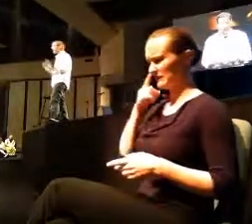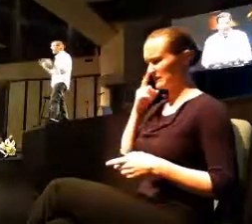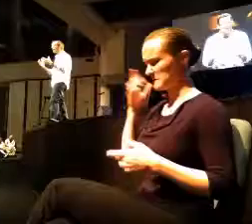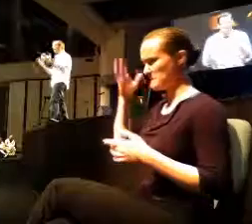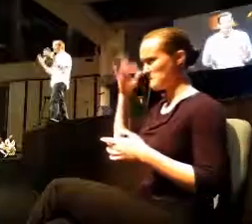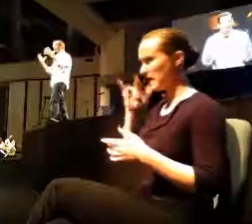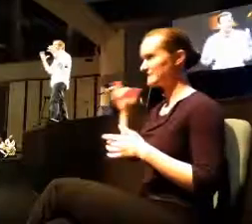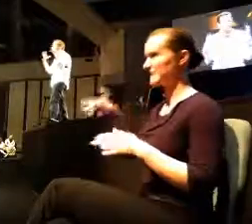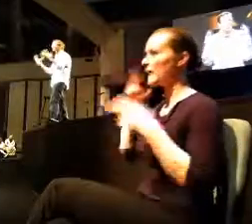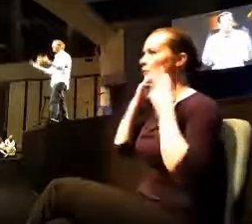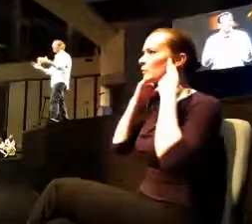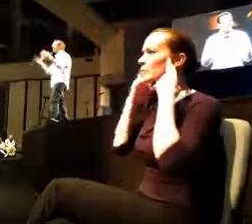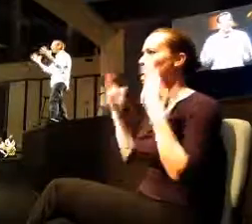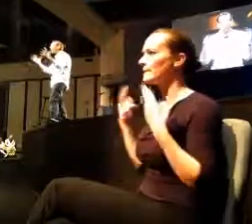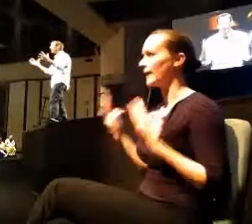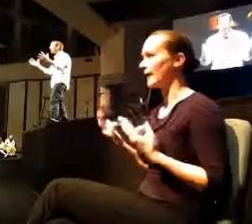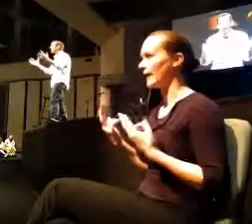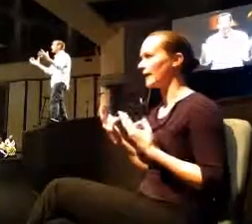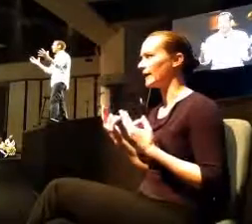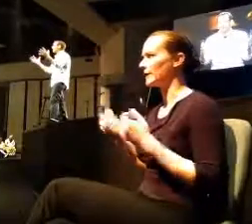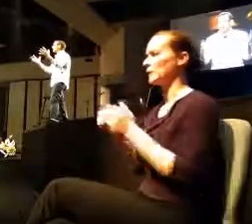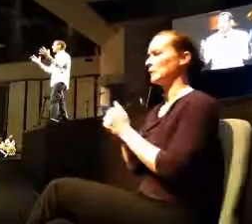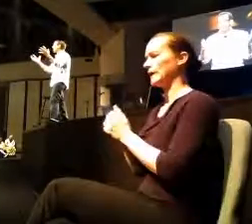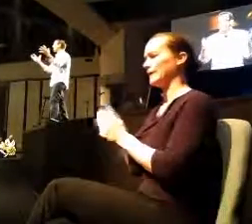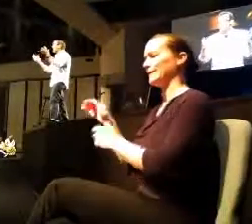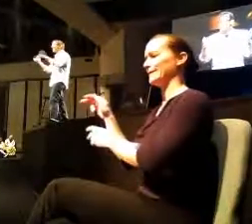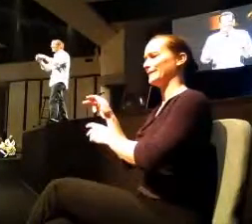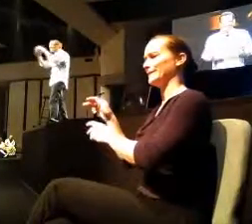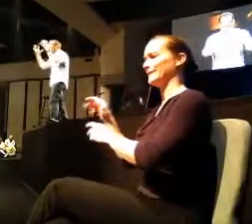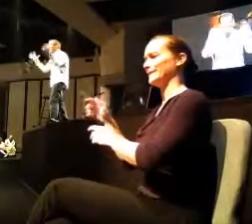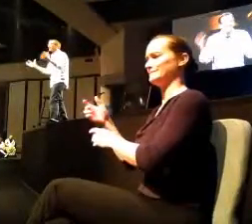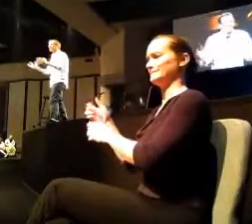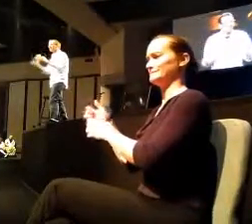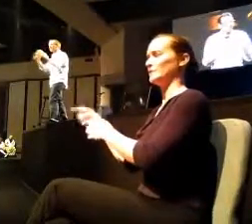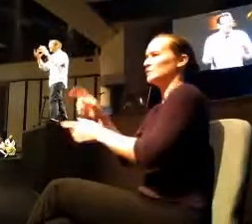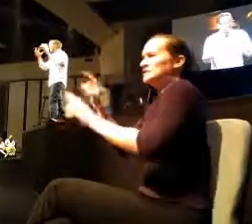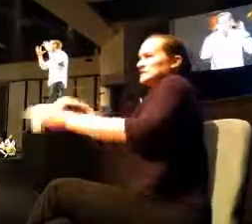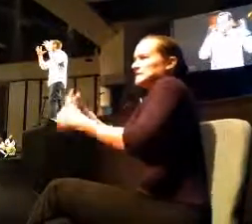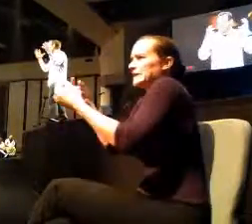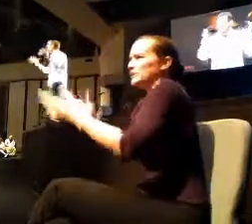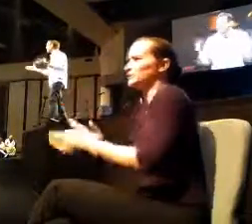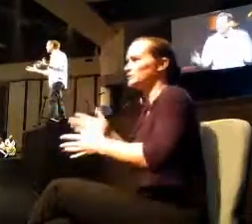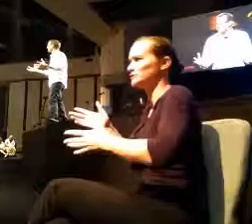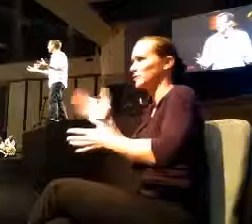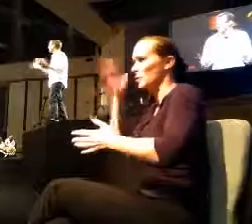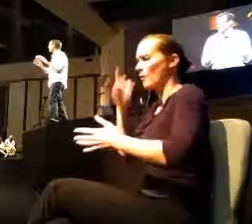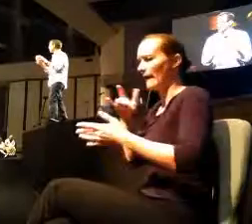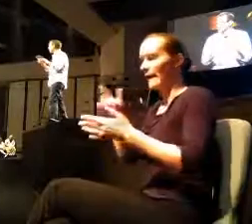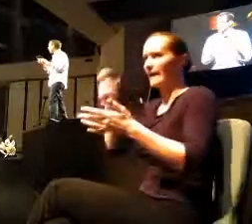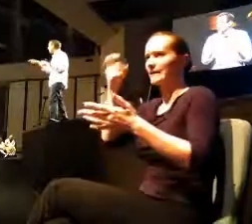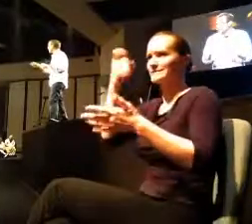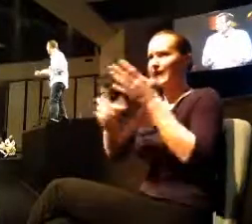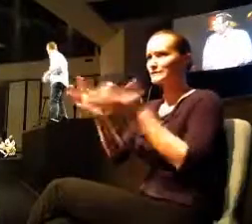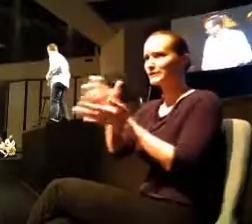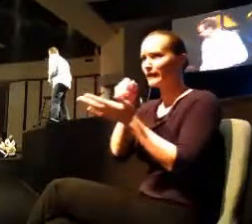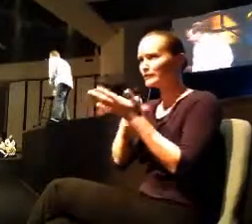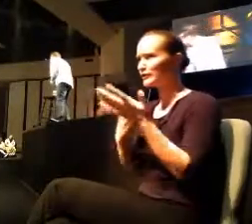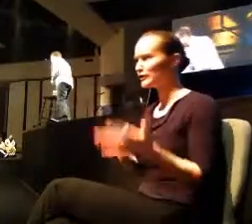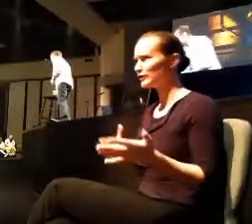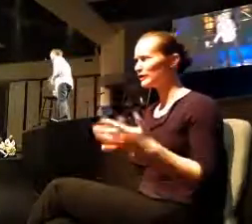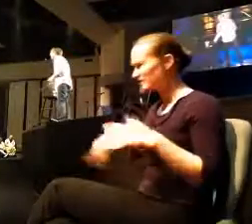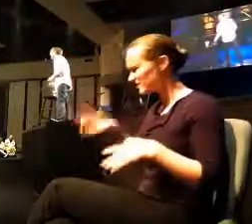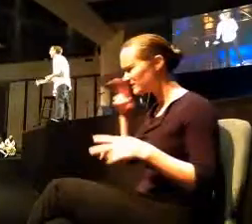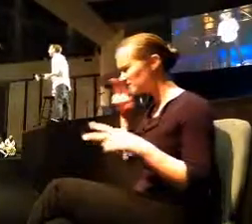that this rabbi would be hanging out partying with these sinners, with these tax collectors? And so they start prodding some